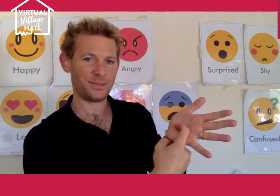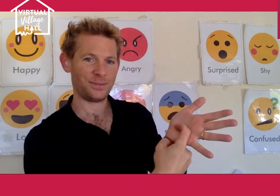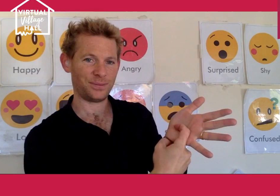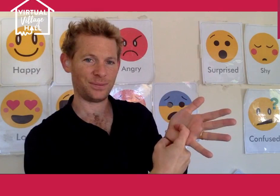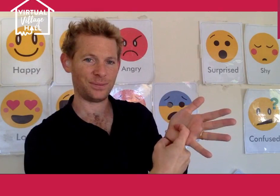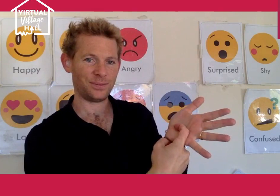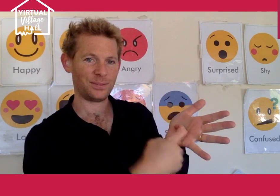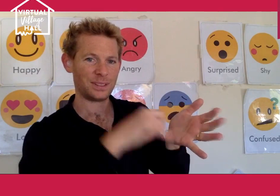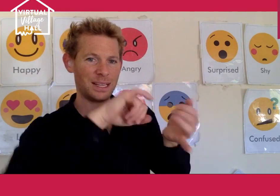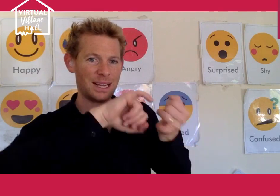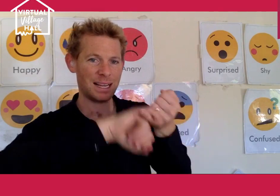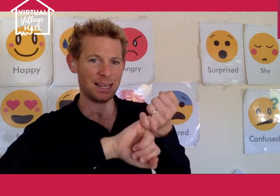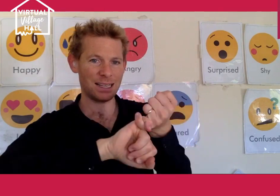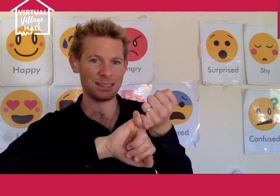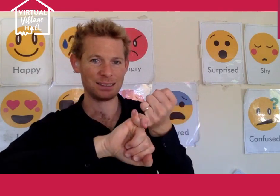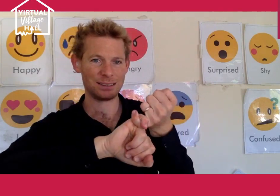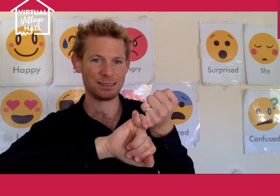R, S,